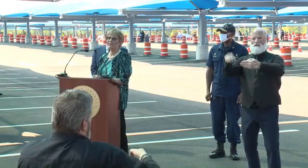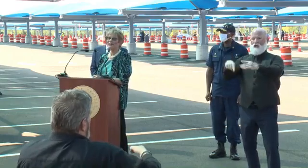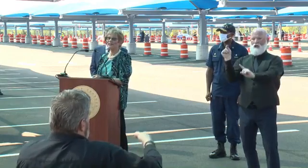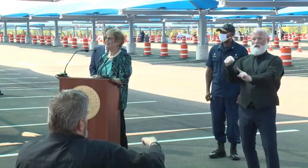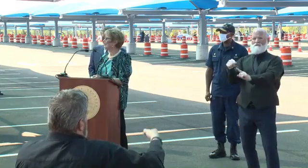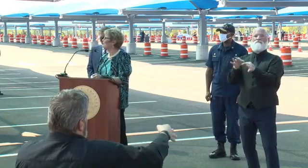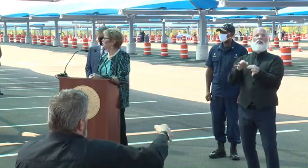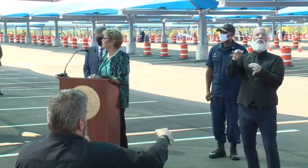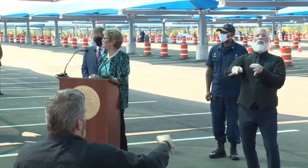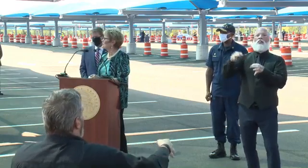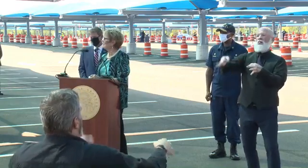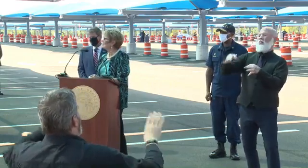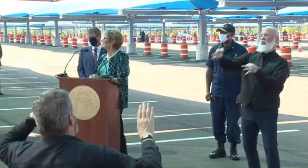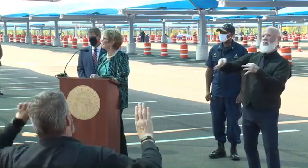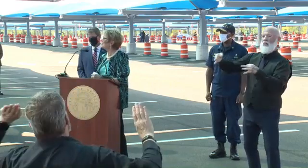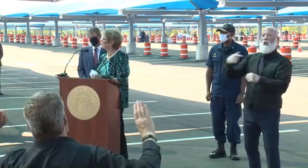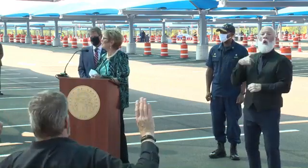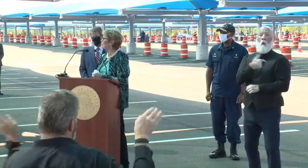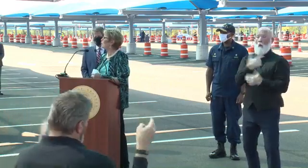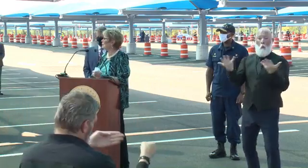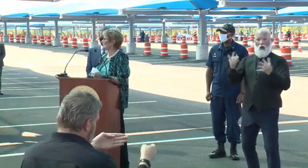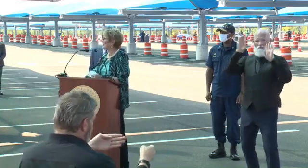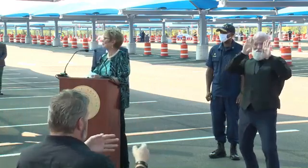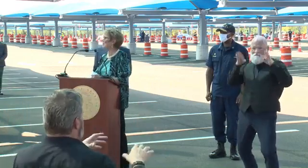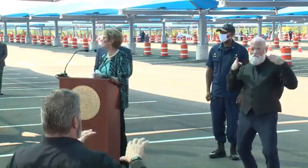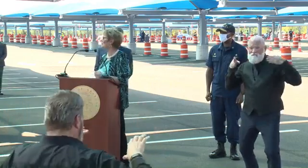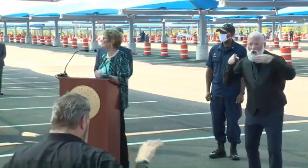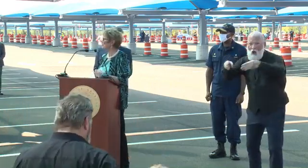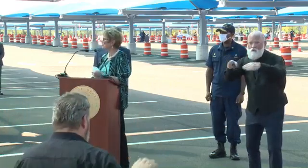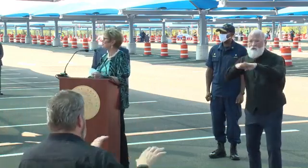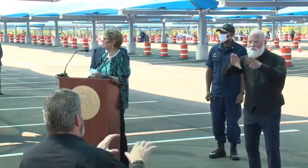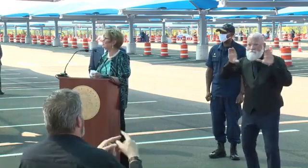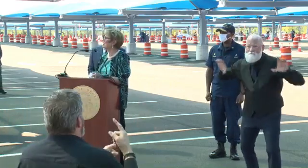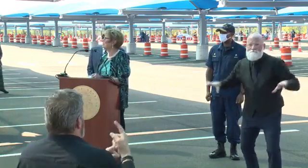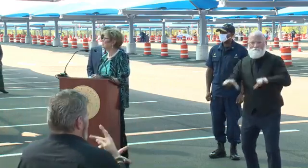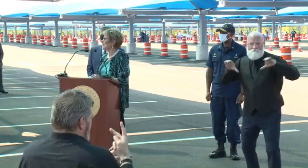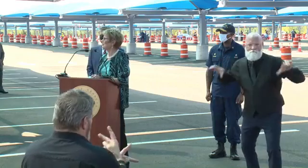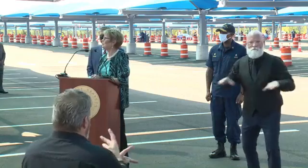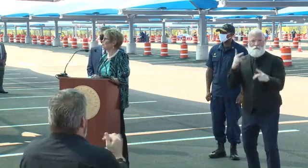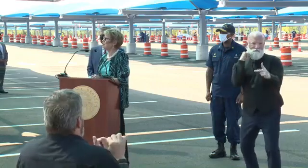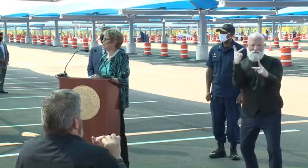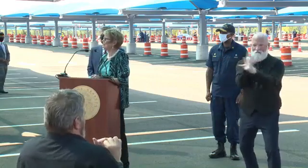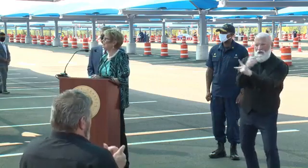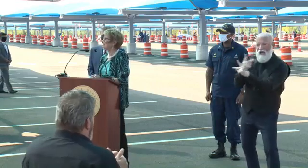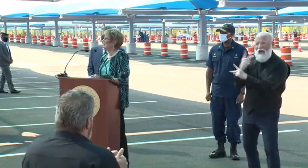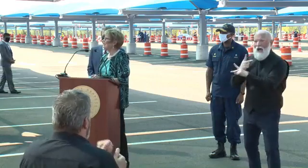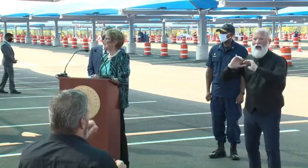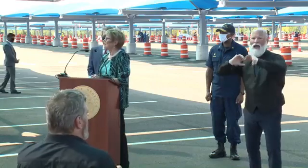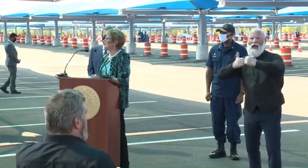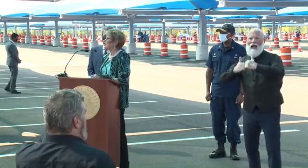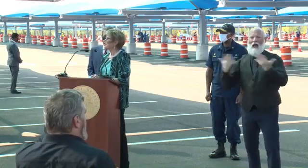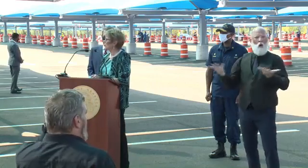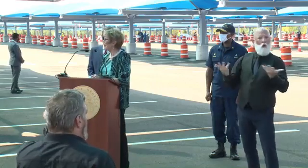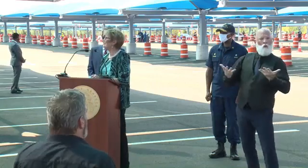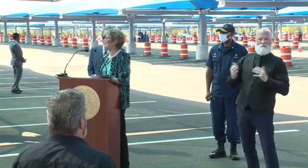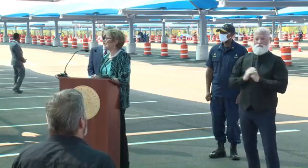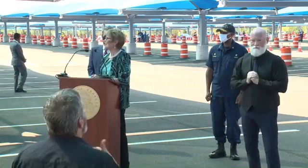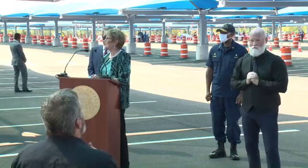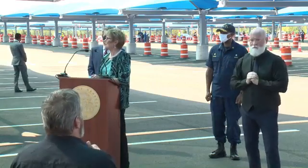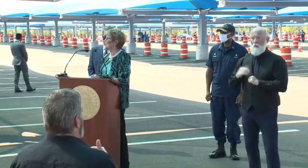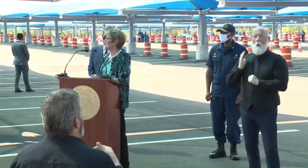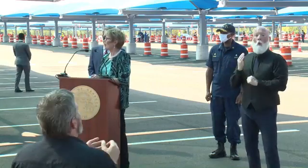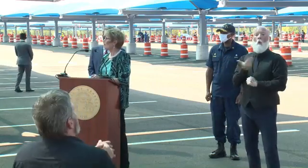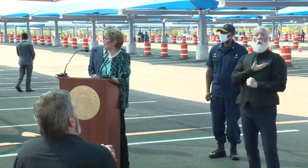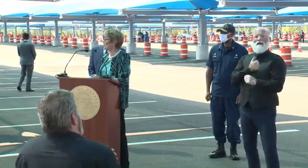to get an appointment to come in, or even just to drive in without an appointment. And we are